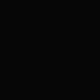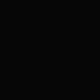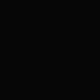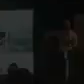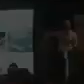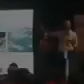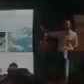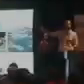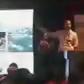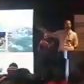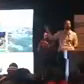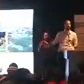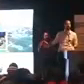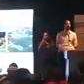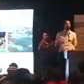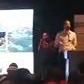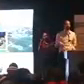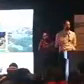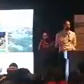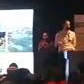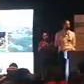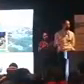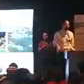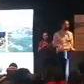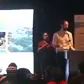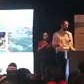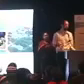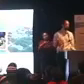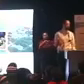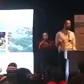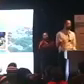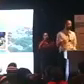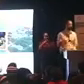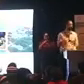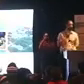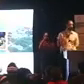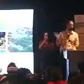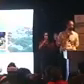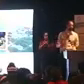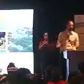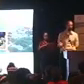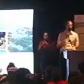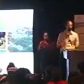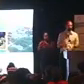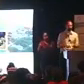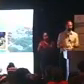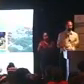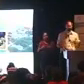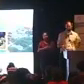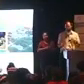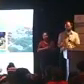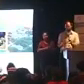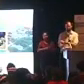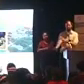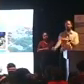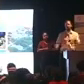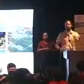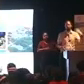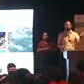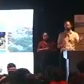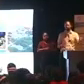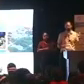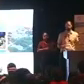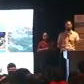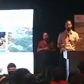type it in up in that search bar and it will show you all of the relevant results for that. Okay, so really powerful feature. Okay, so